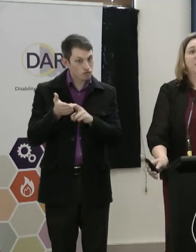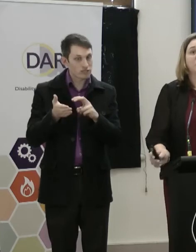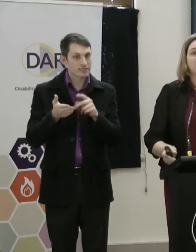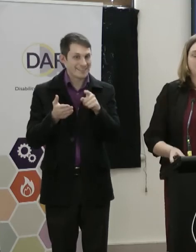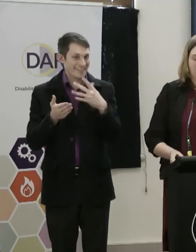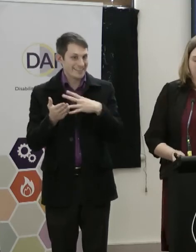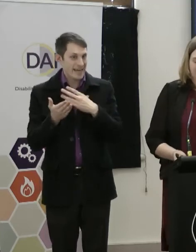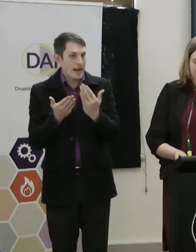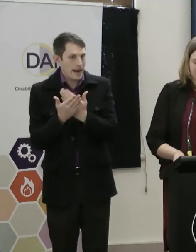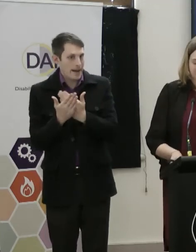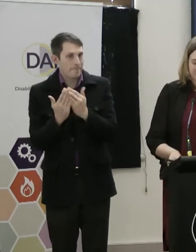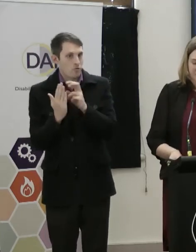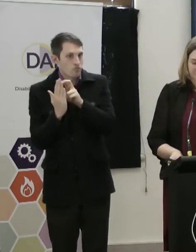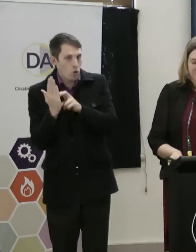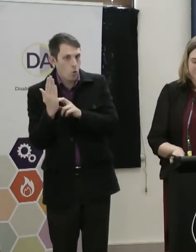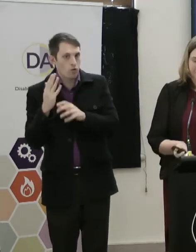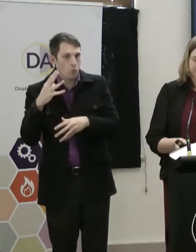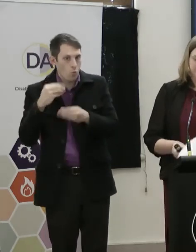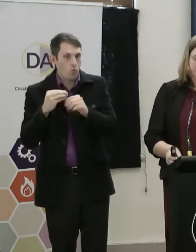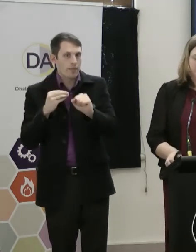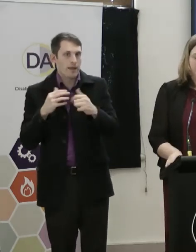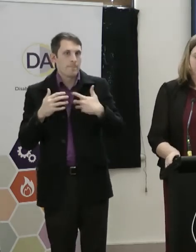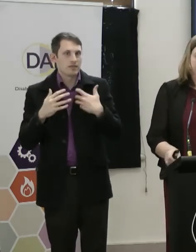a record of all of the complaints that they've received.